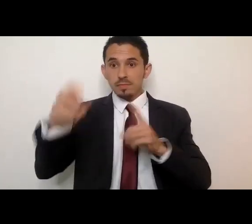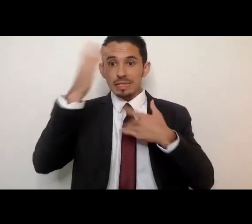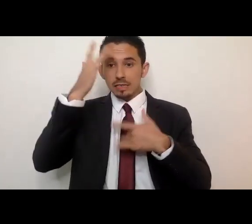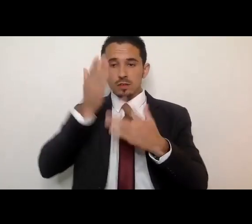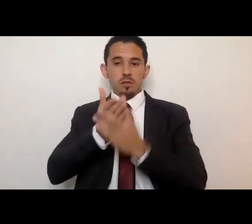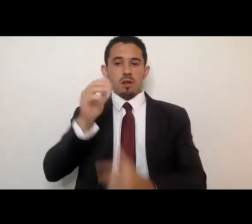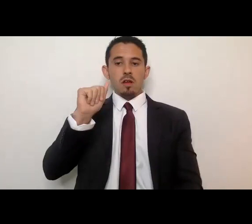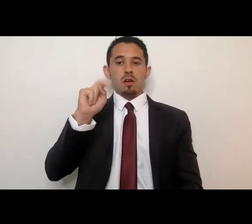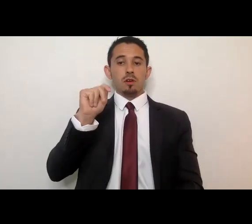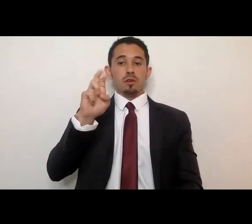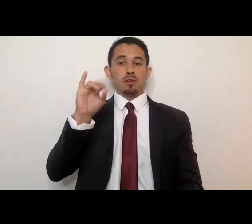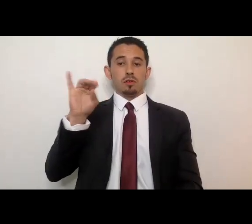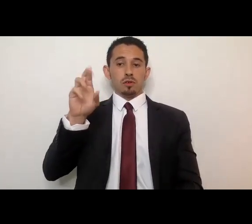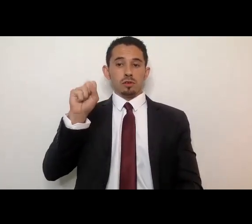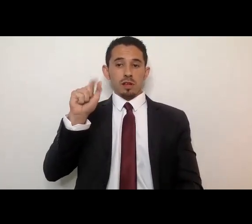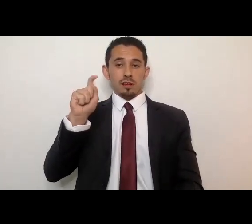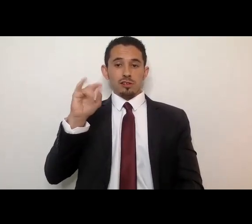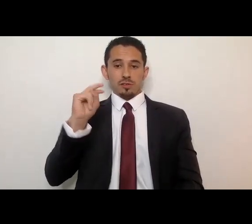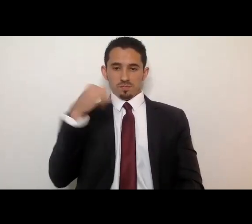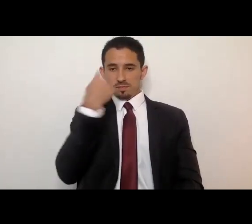In terms of tick biological processes,